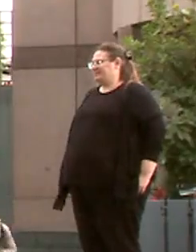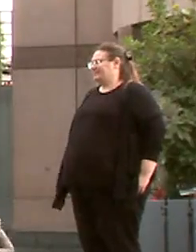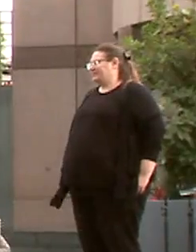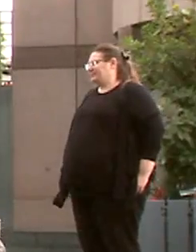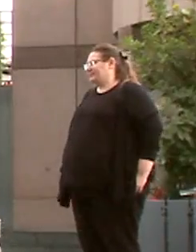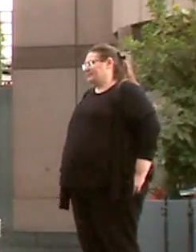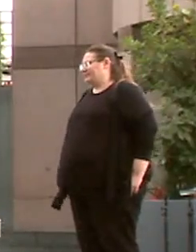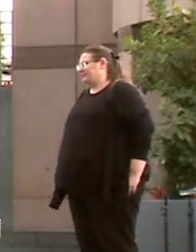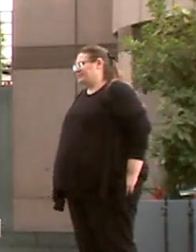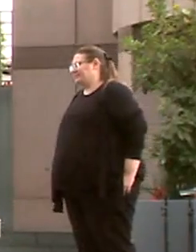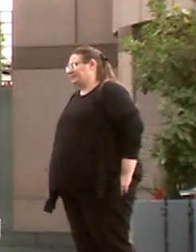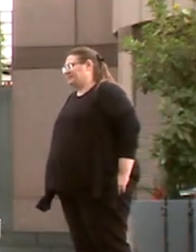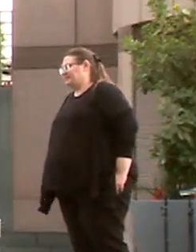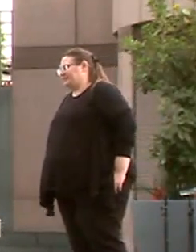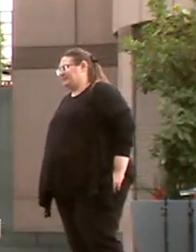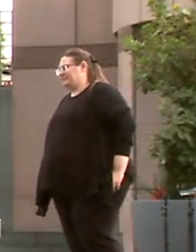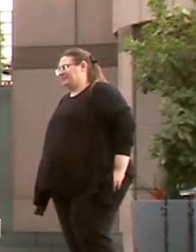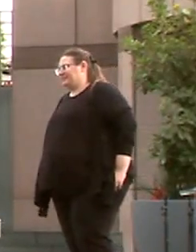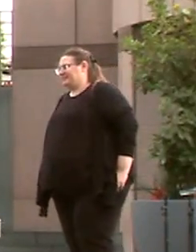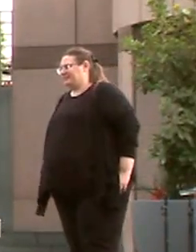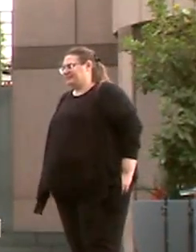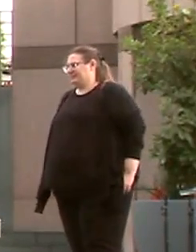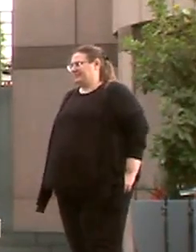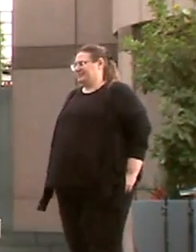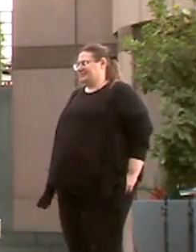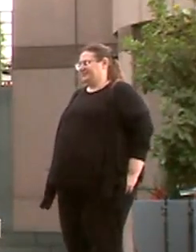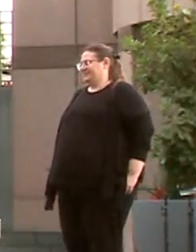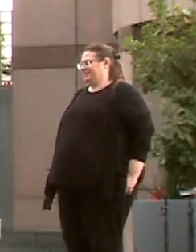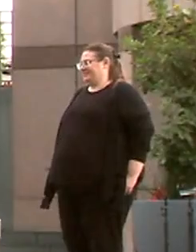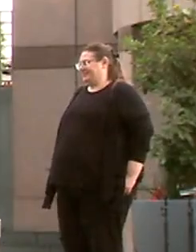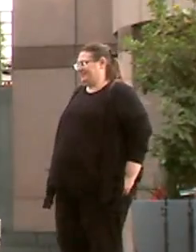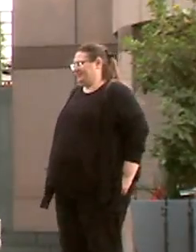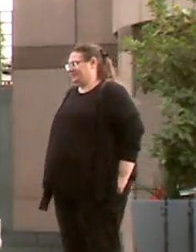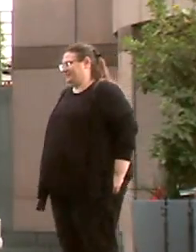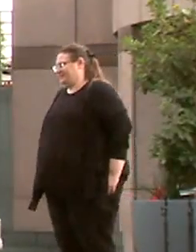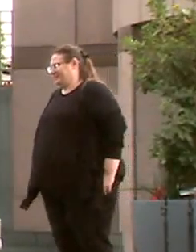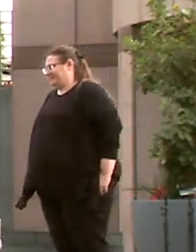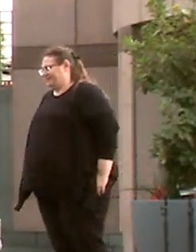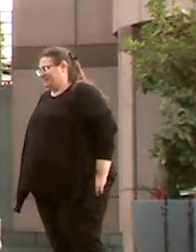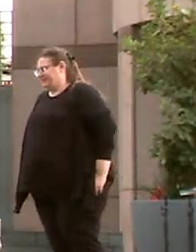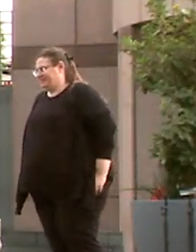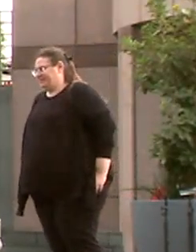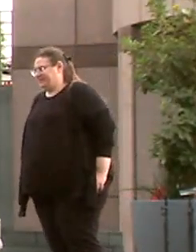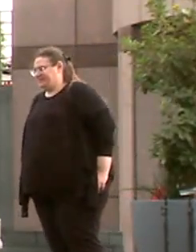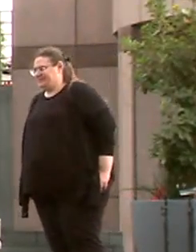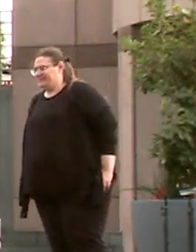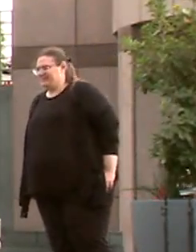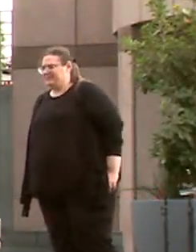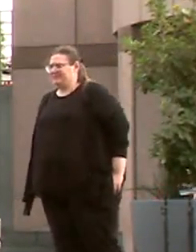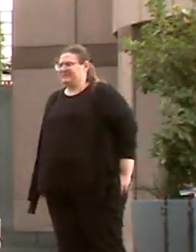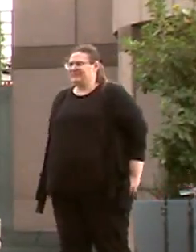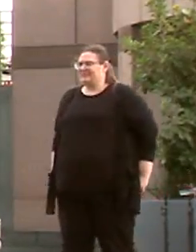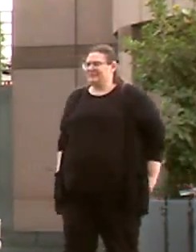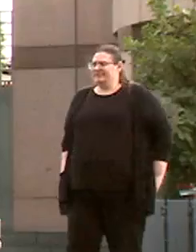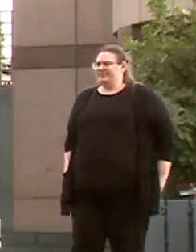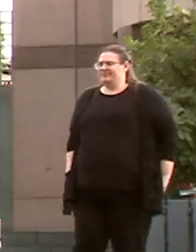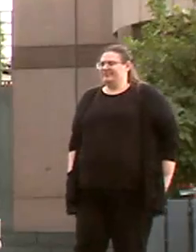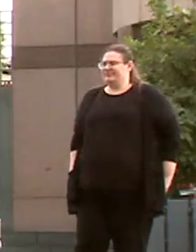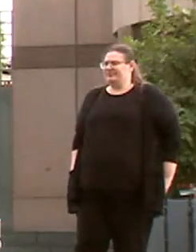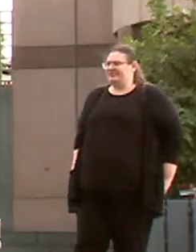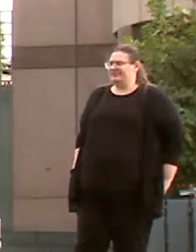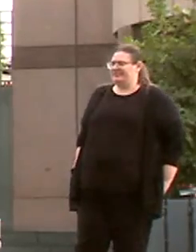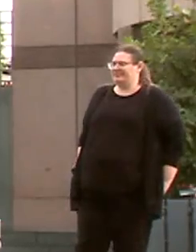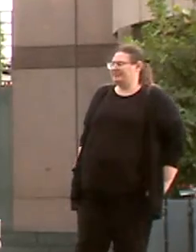hard of seeing, hard of hearing, etc. If we unite, I think that we'll be a more unified voice and be able to bring more numbers